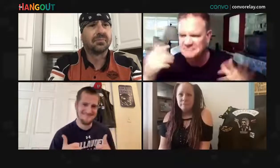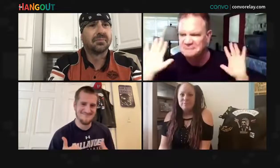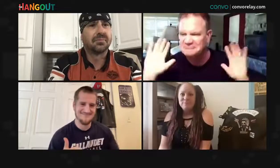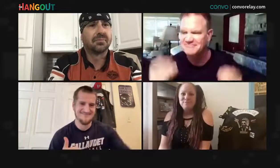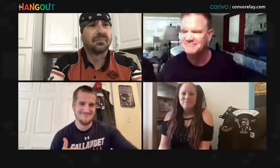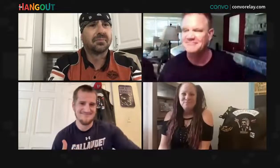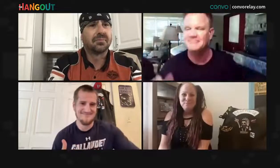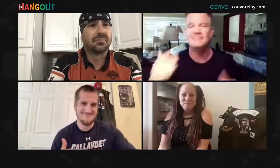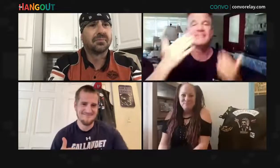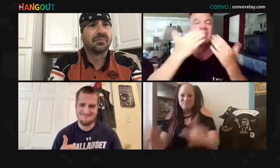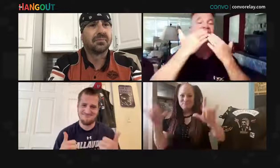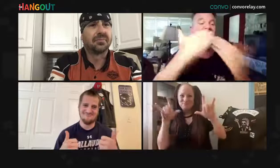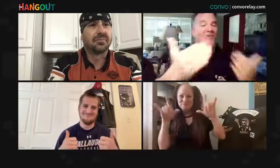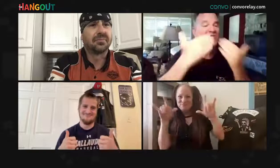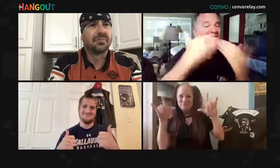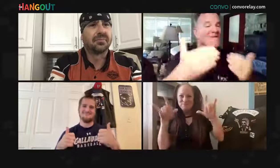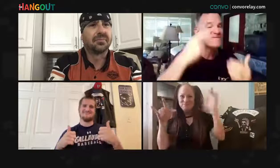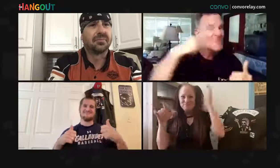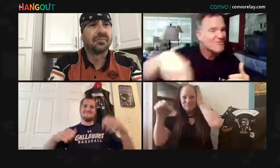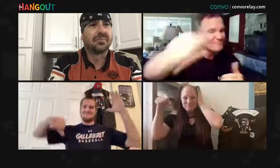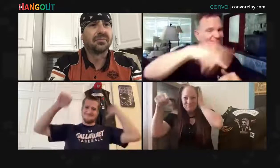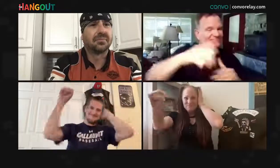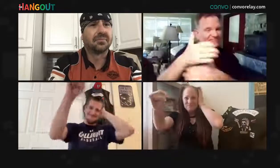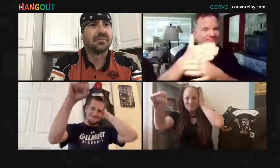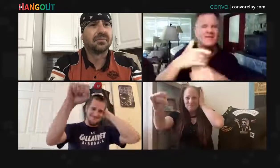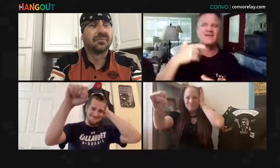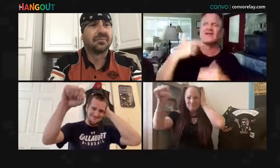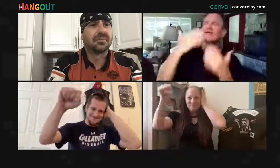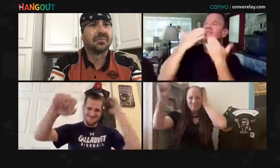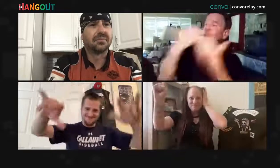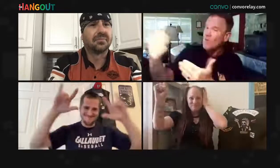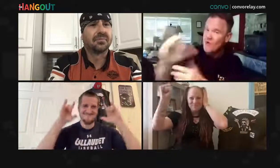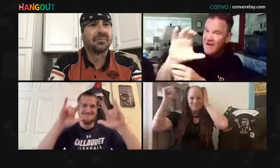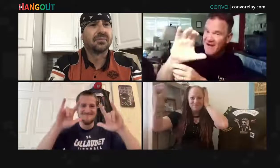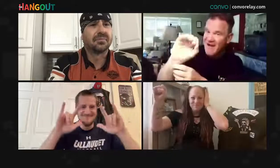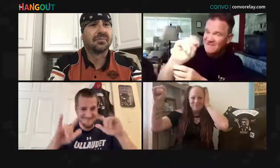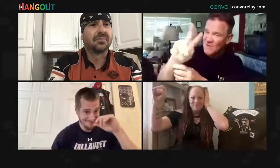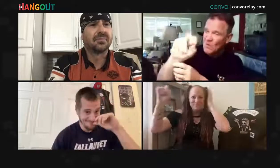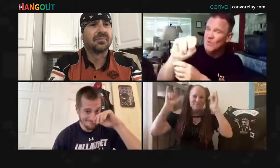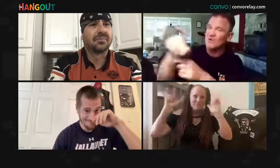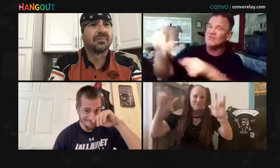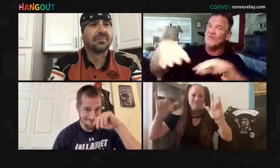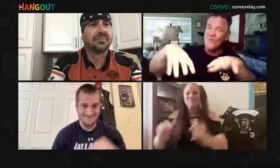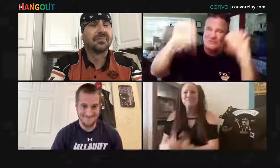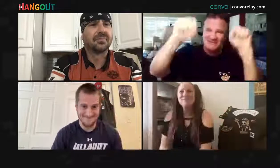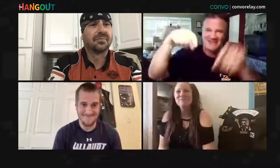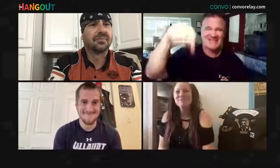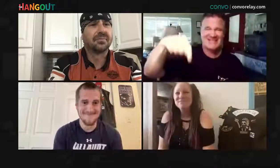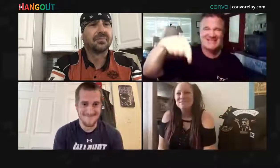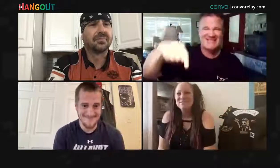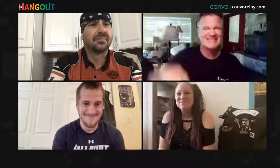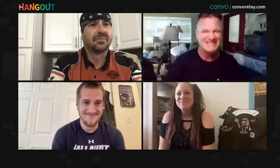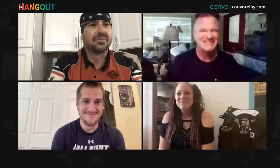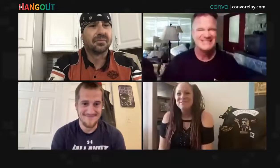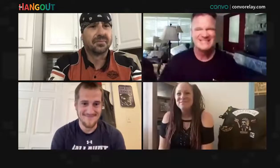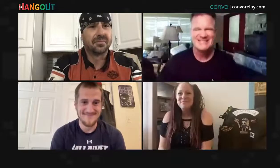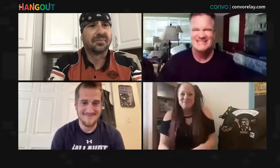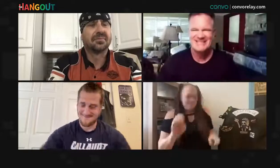up. But again, I wanted to thank you all for sharing your experiences. Thanks to Convo for hosting this event.